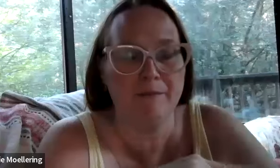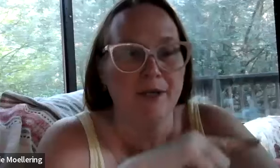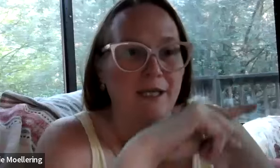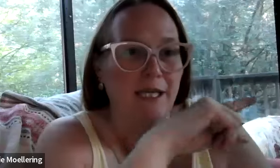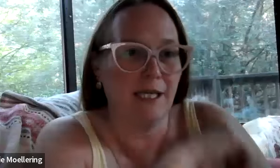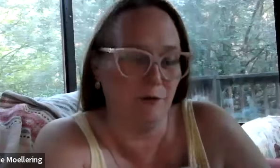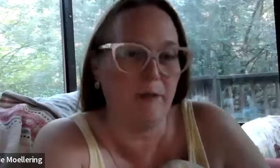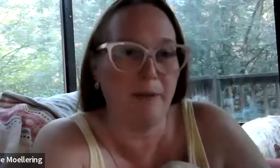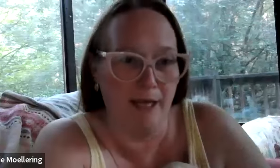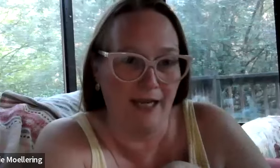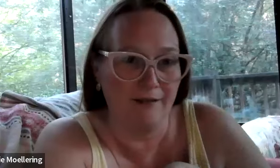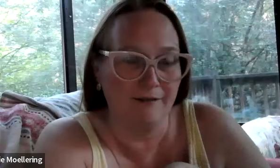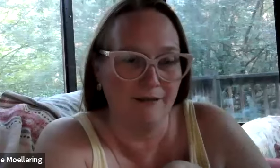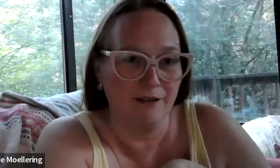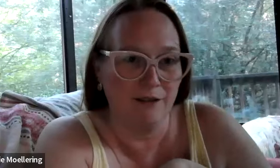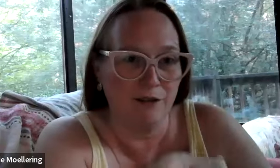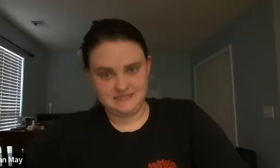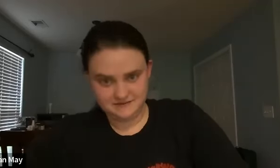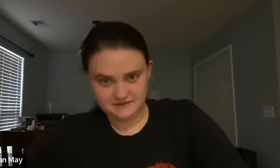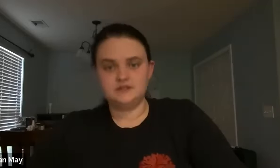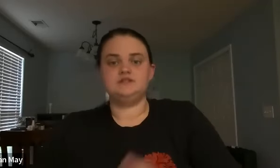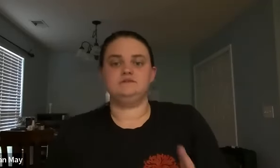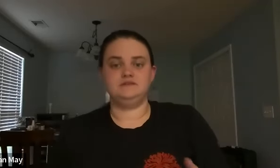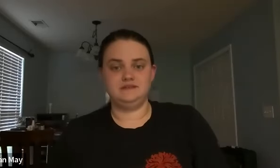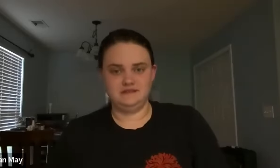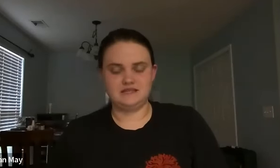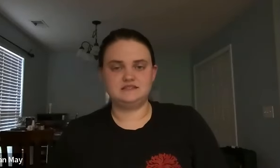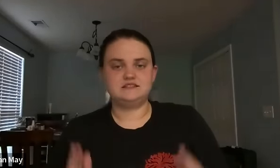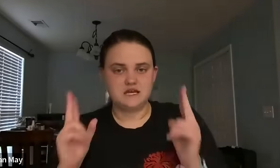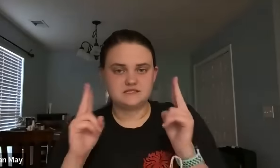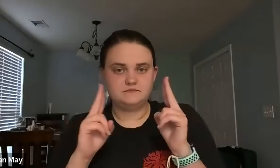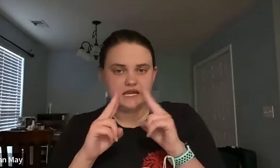ham, it would be pig. Yes. Correct? Okay. Yes, because I